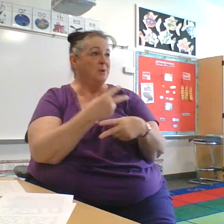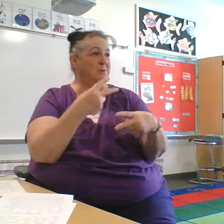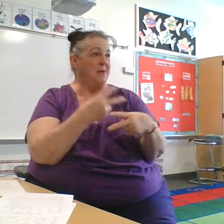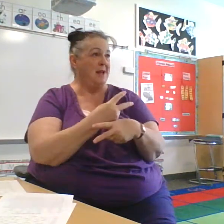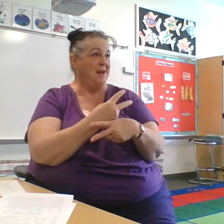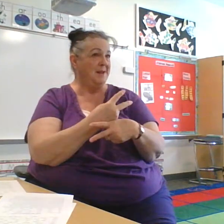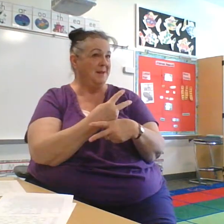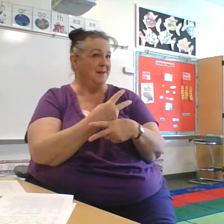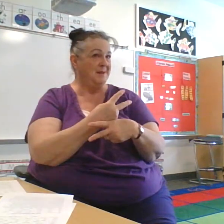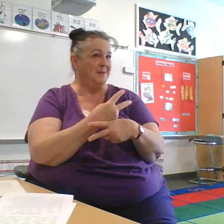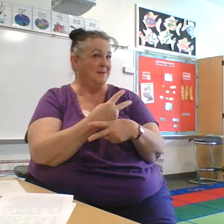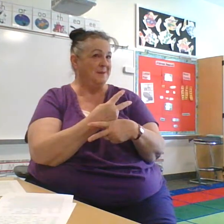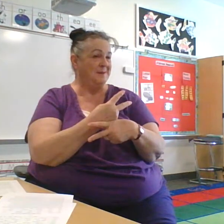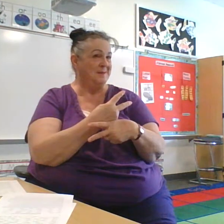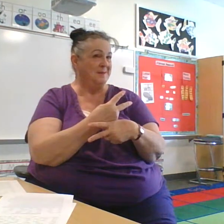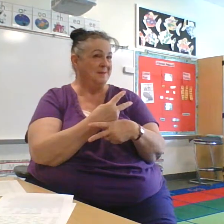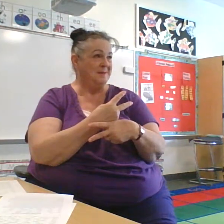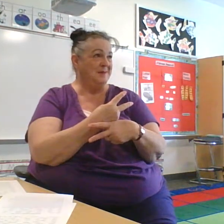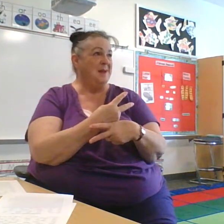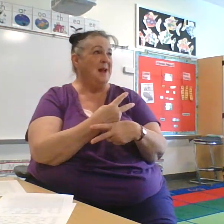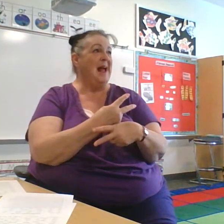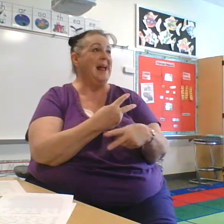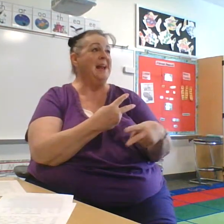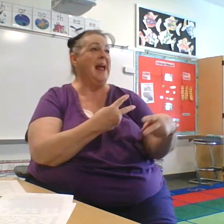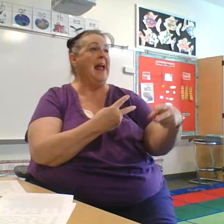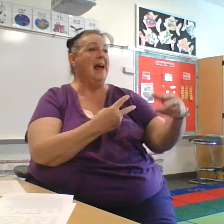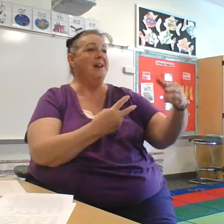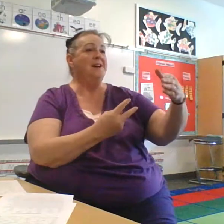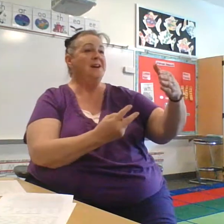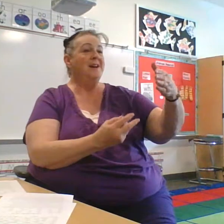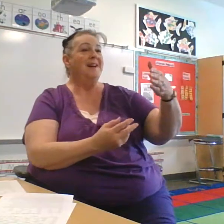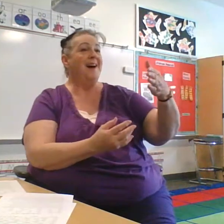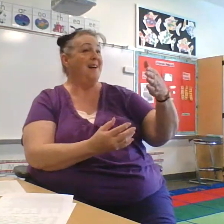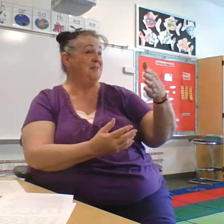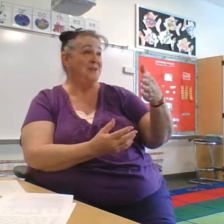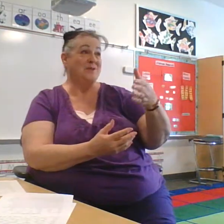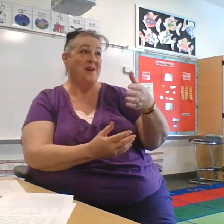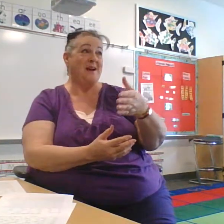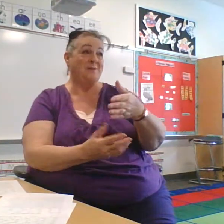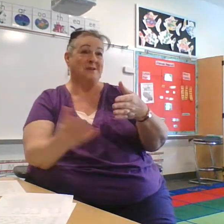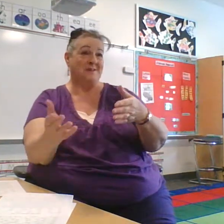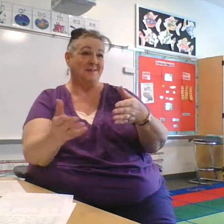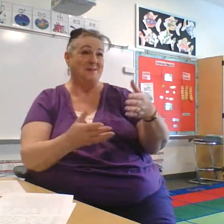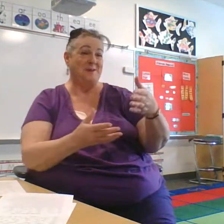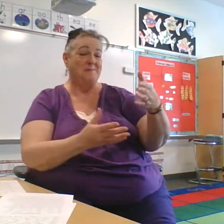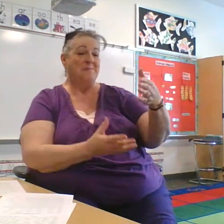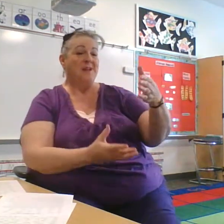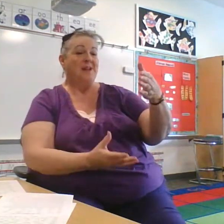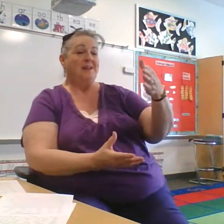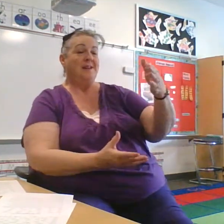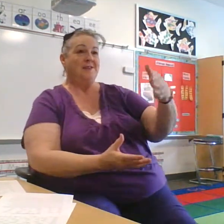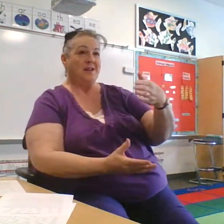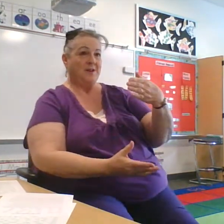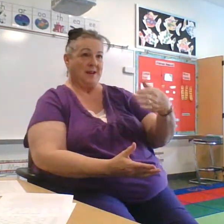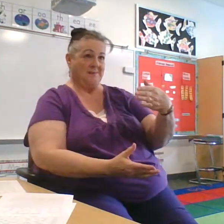Multiply. And you said add. And add, these are extra. So you take your left